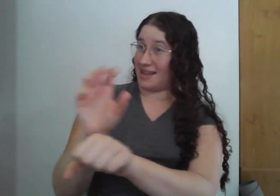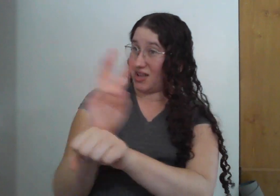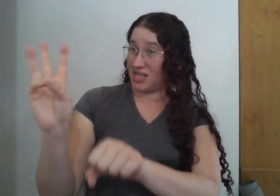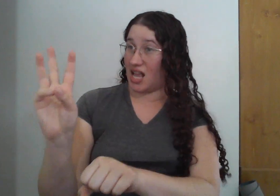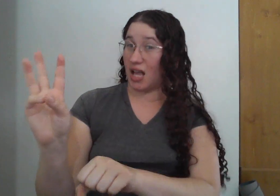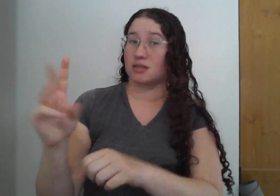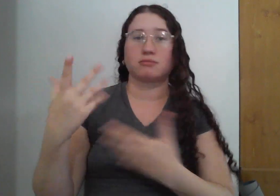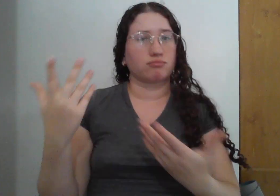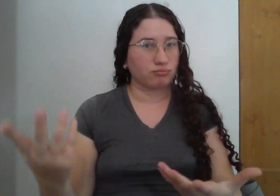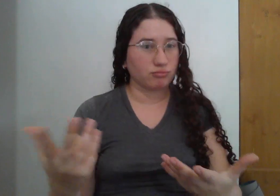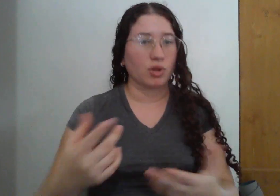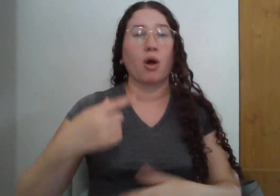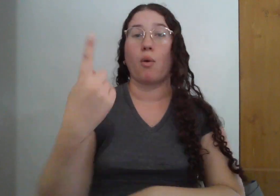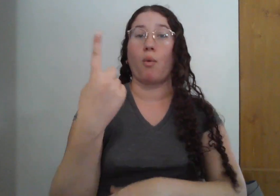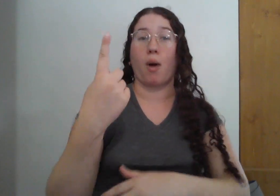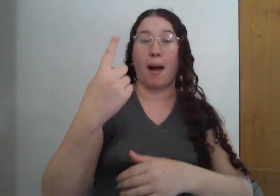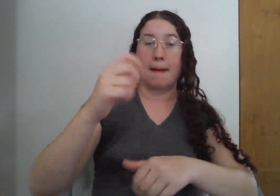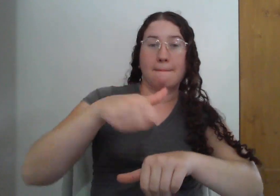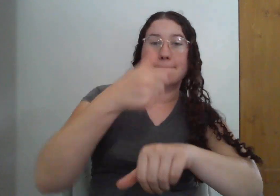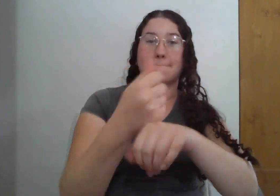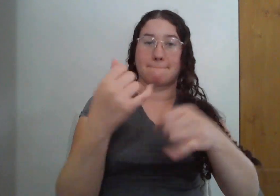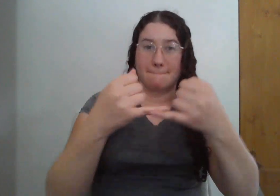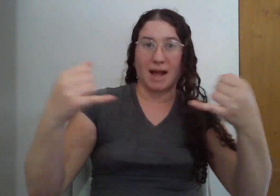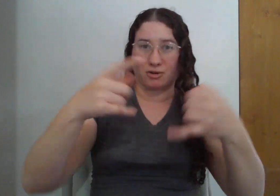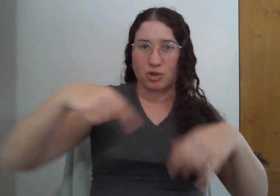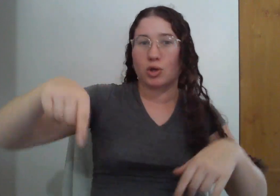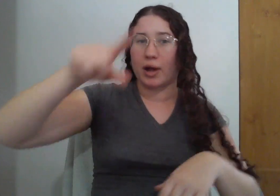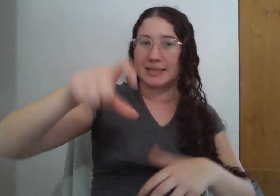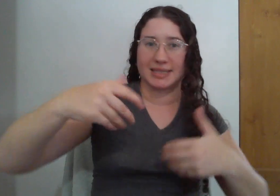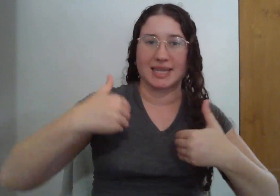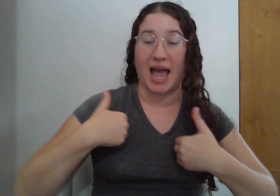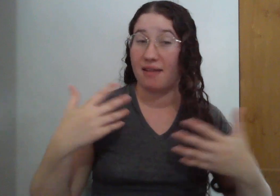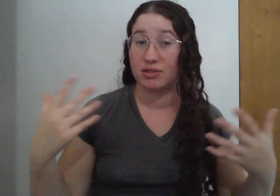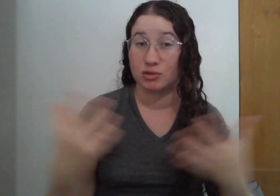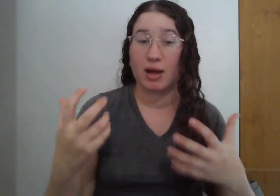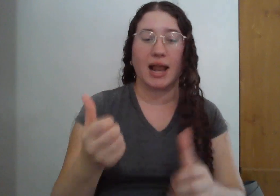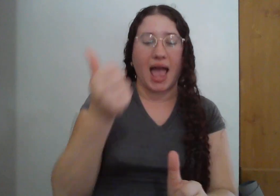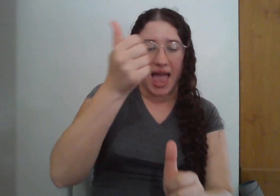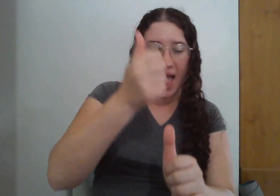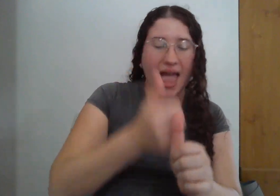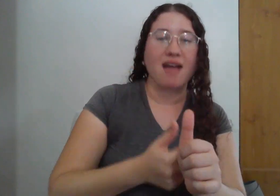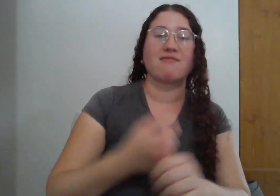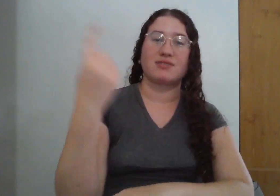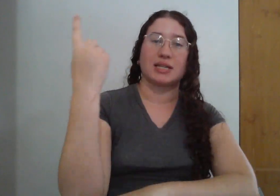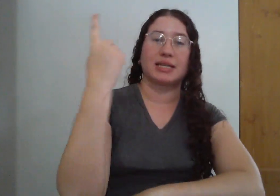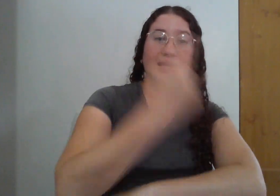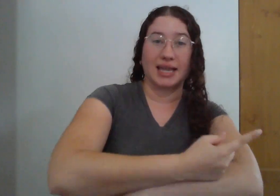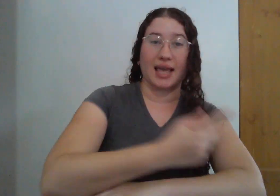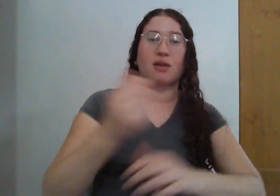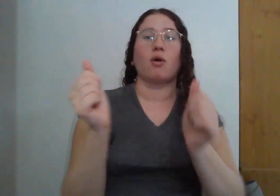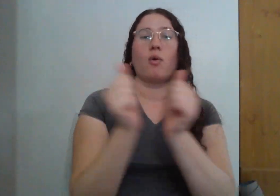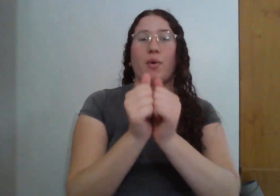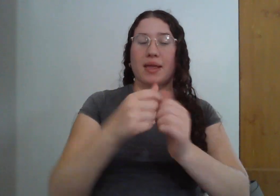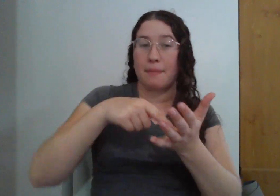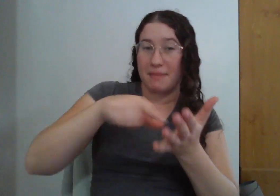6. One boundary I want you to set right away is to take every single day of paid vacation. You've